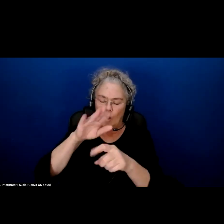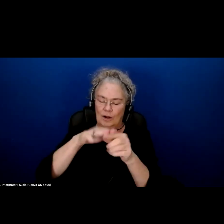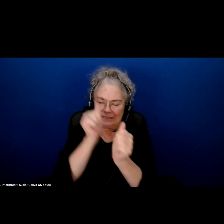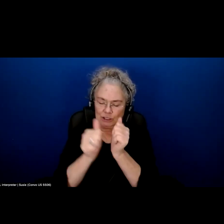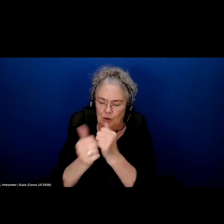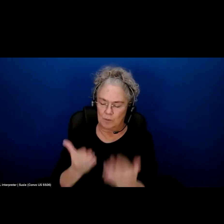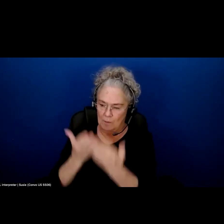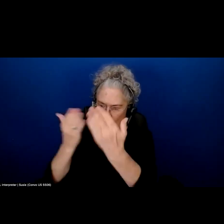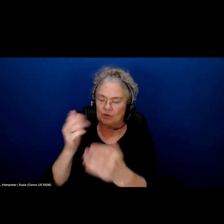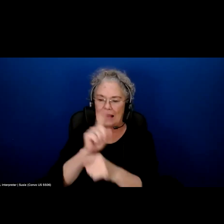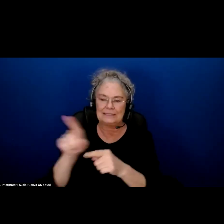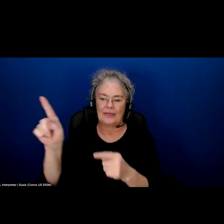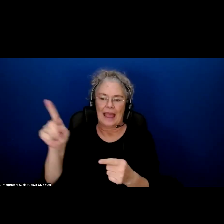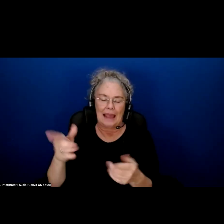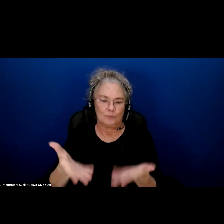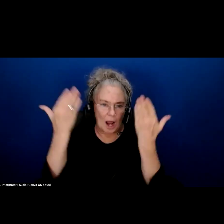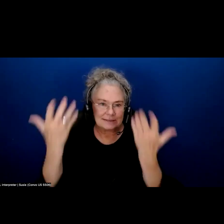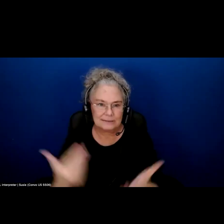they arise.